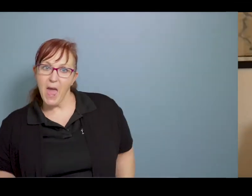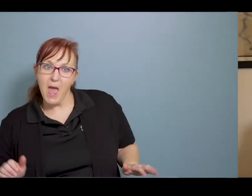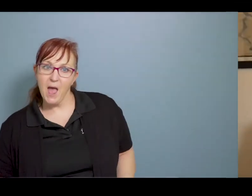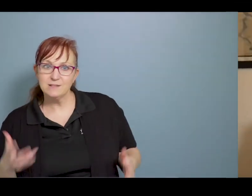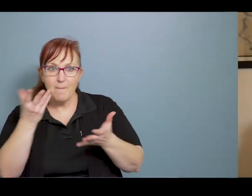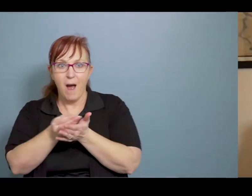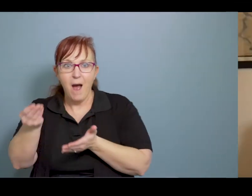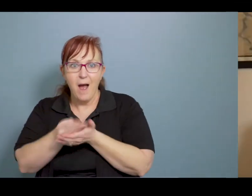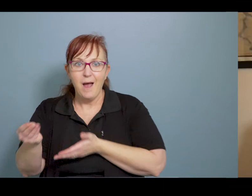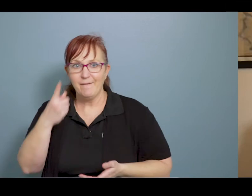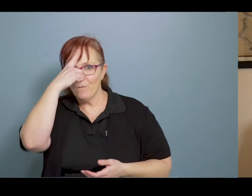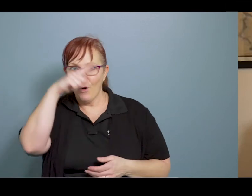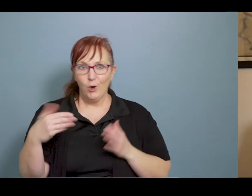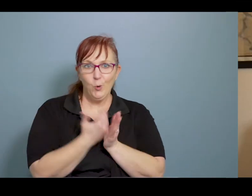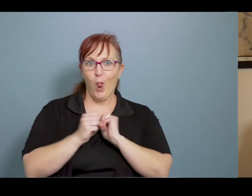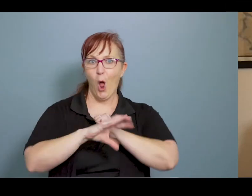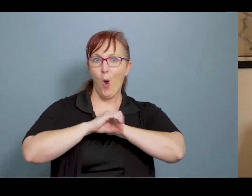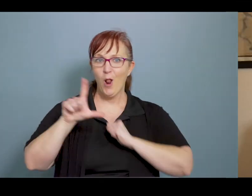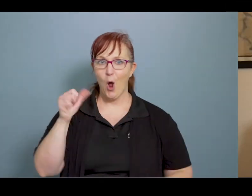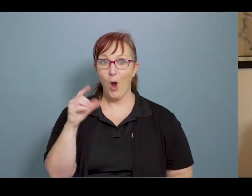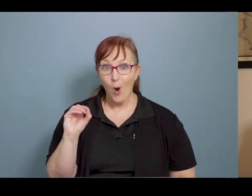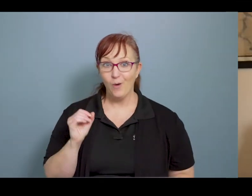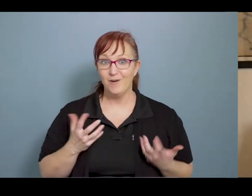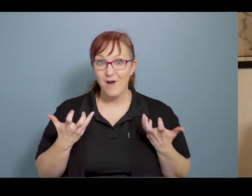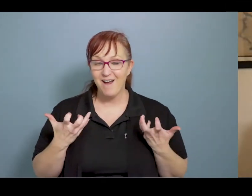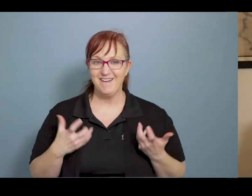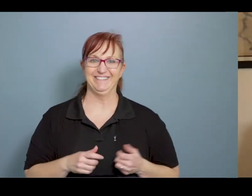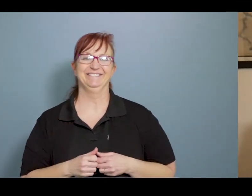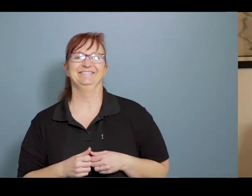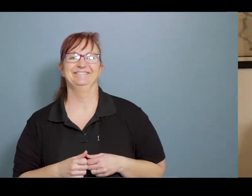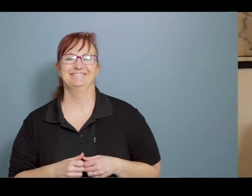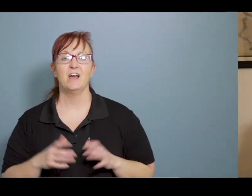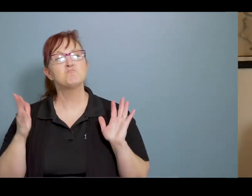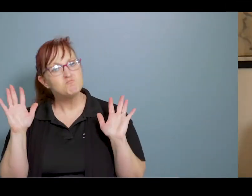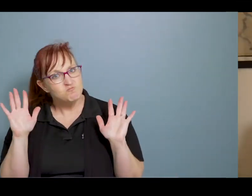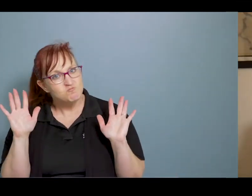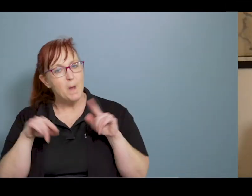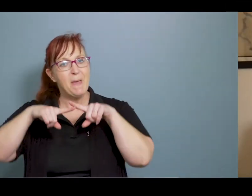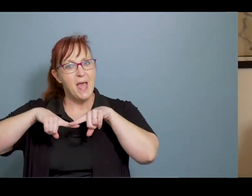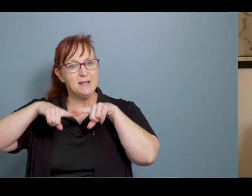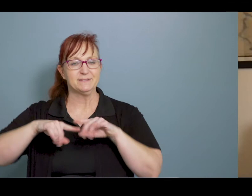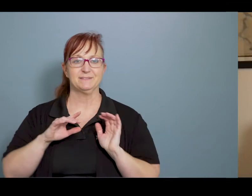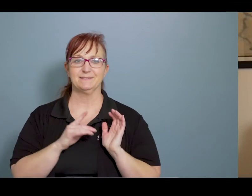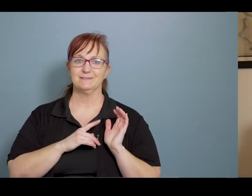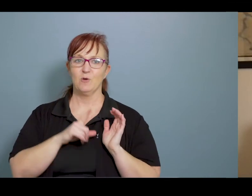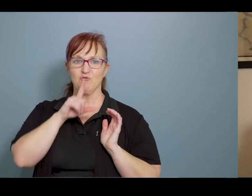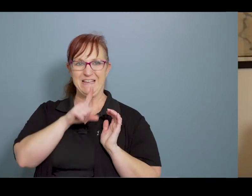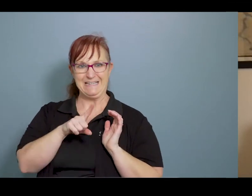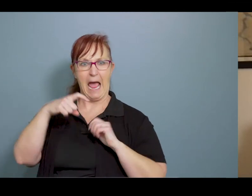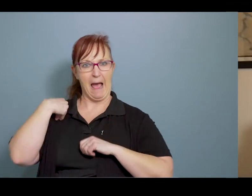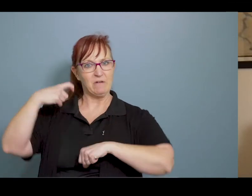be able to buy those soon? This is all part of the rollout. There's a lot of intricacy to work through in terms